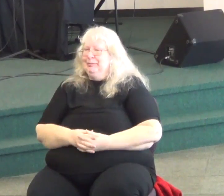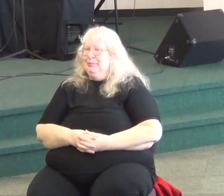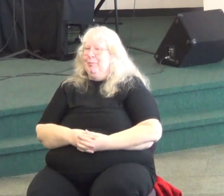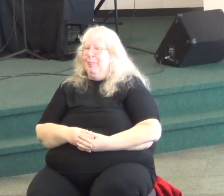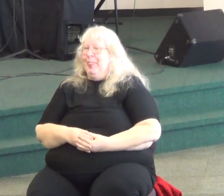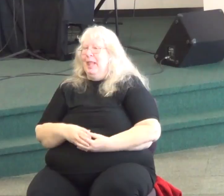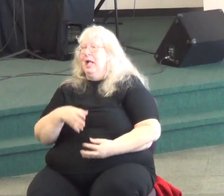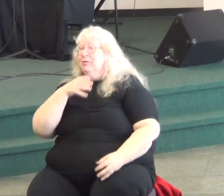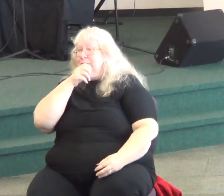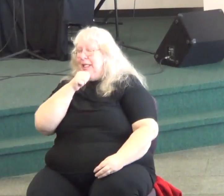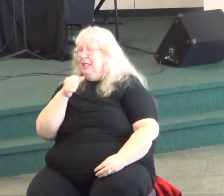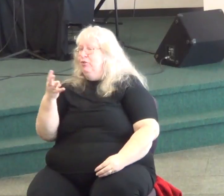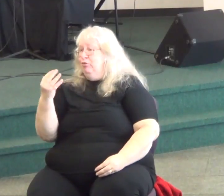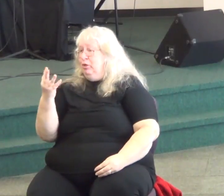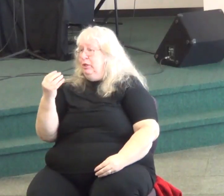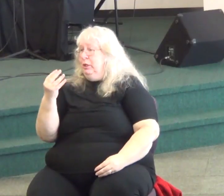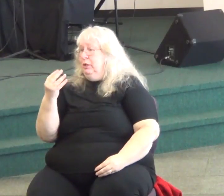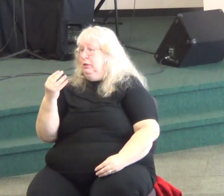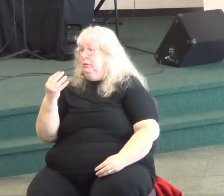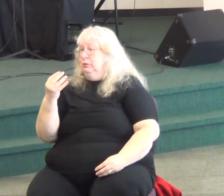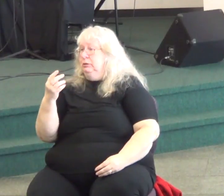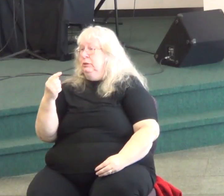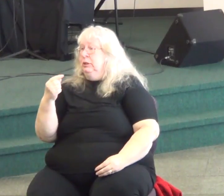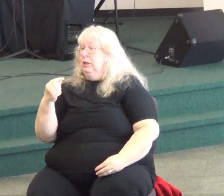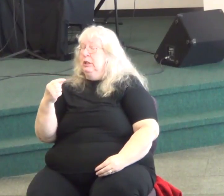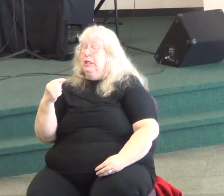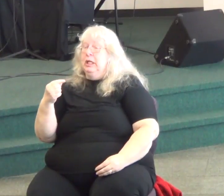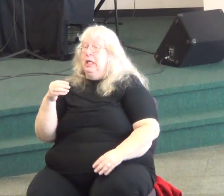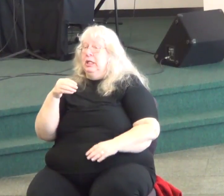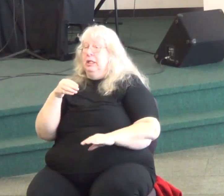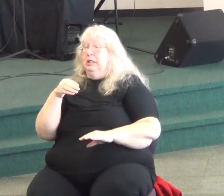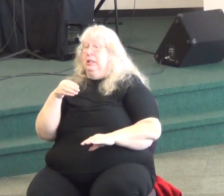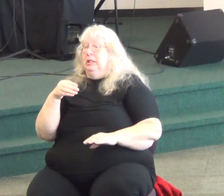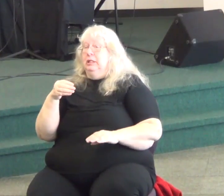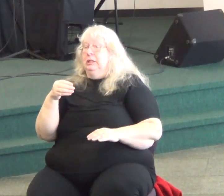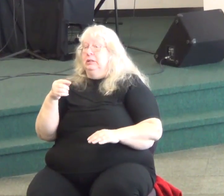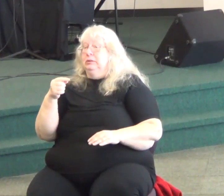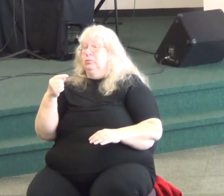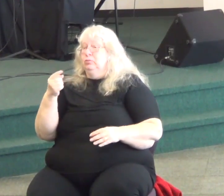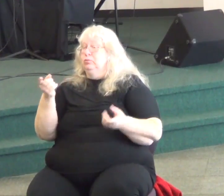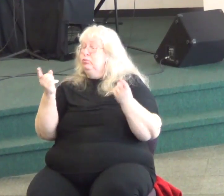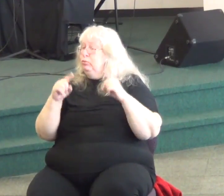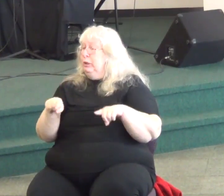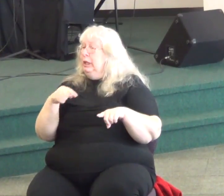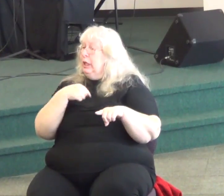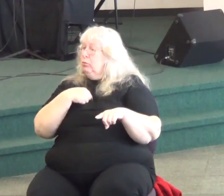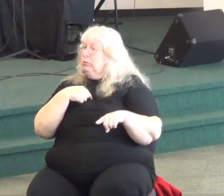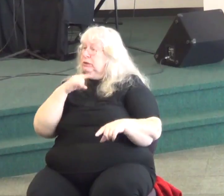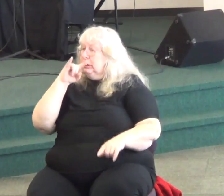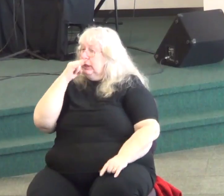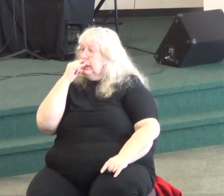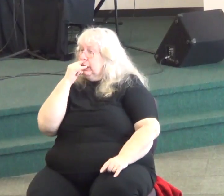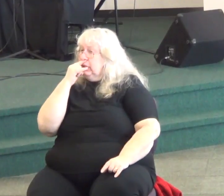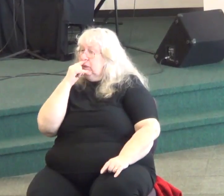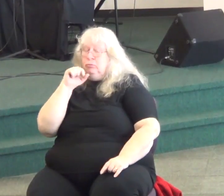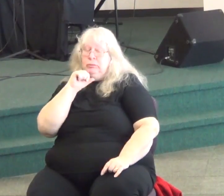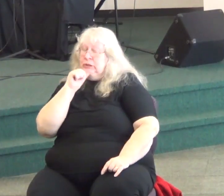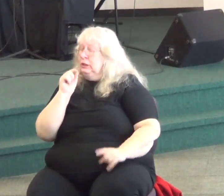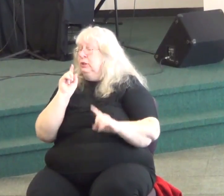But as a child, I never went to church. We just didn't go to church. My mom and dad were good people. They were moral